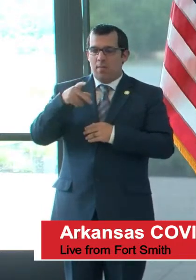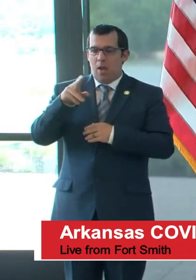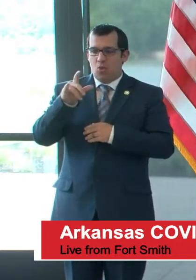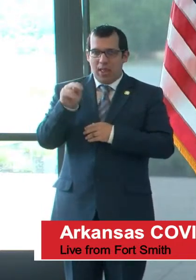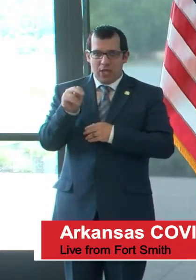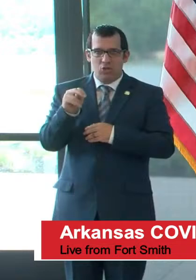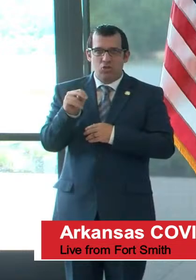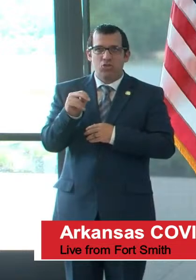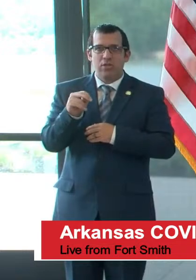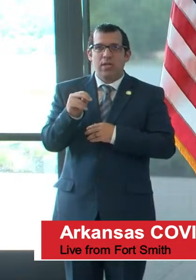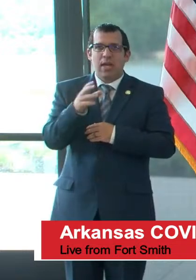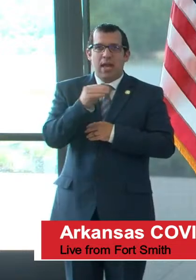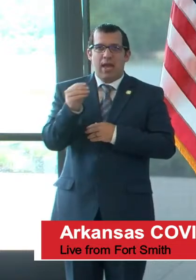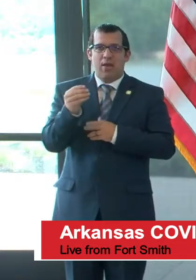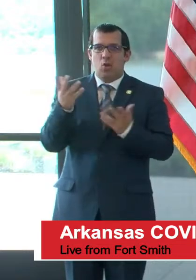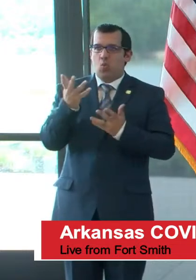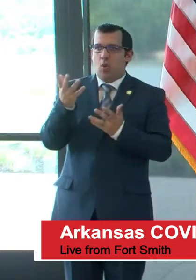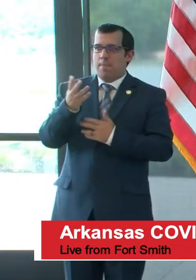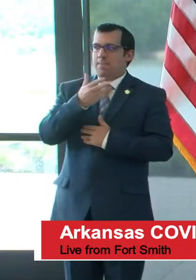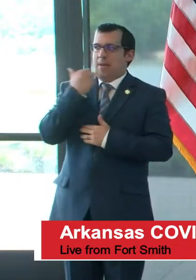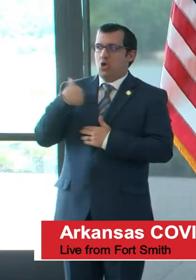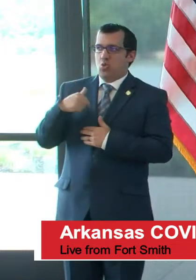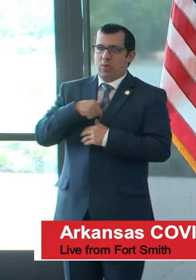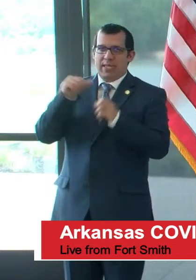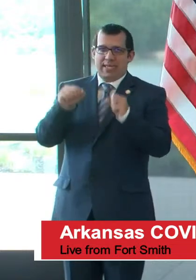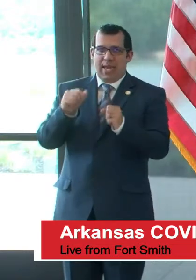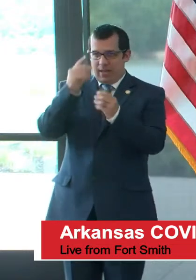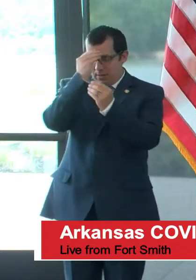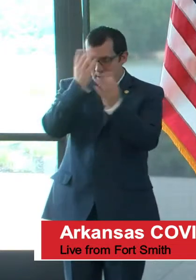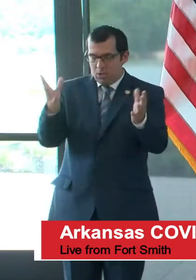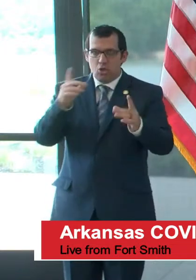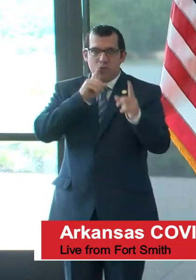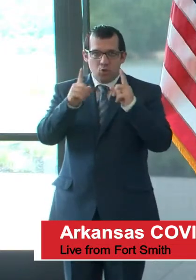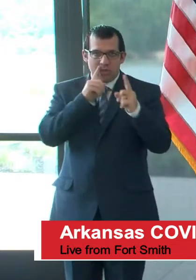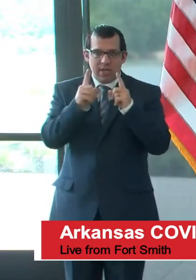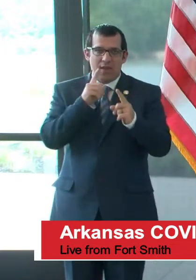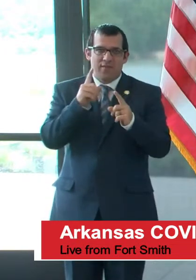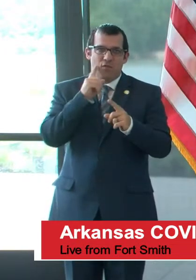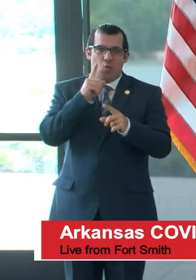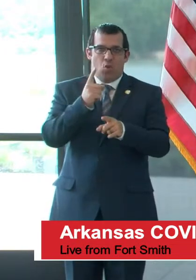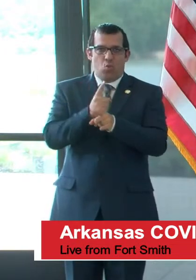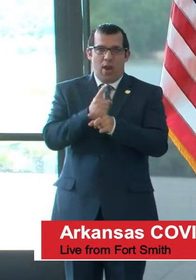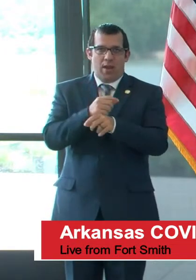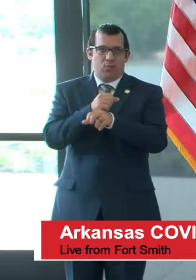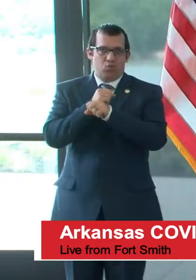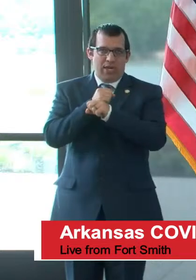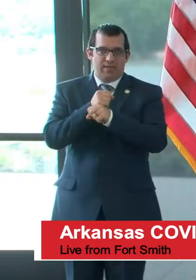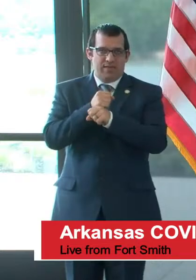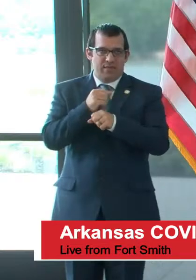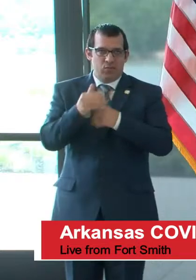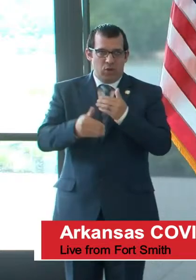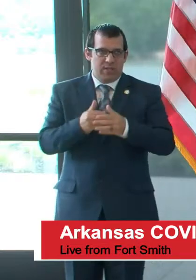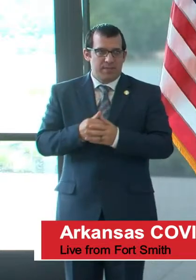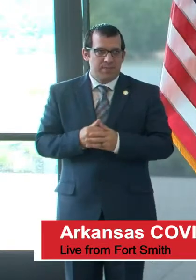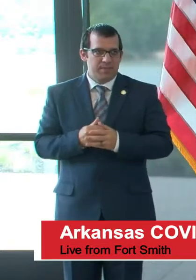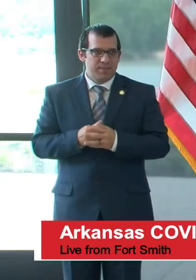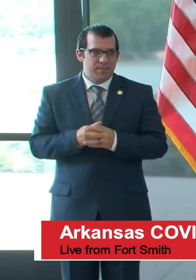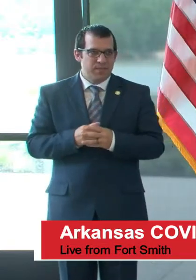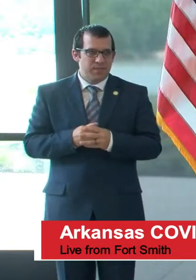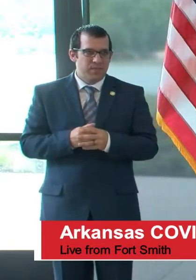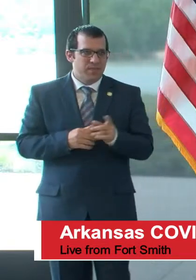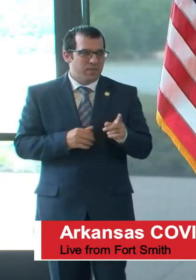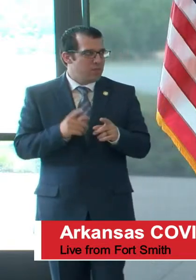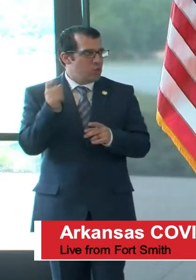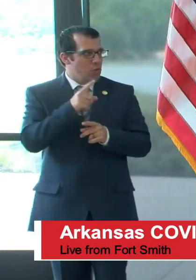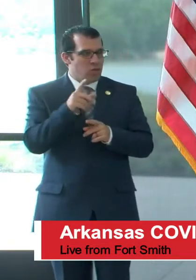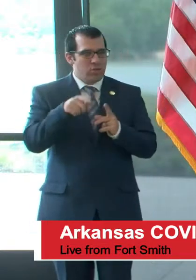populations and to what better we can do to communicate with them to take the right protective measures. Yes? I have a question for Dr.